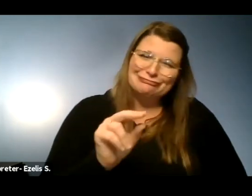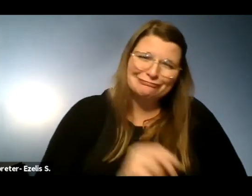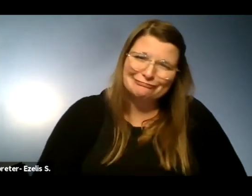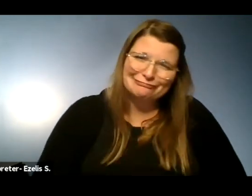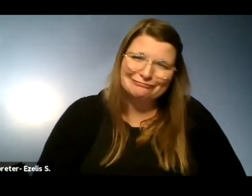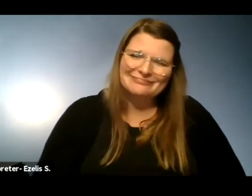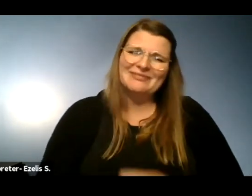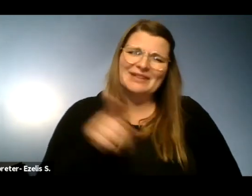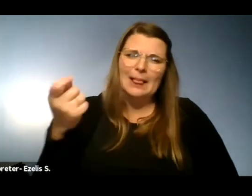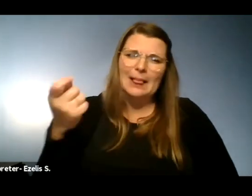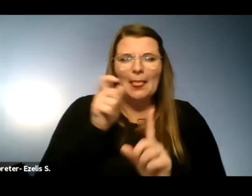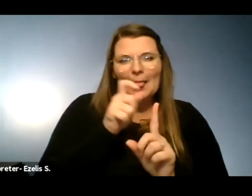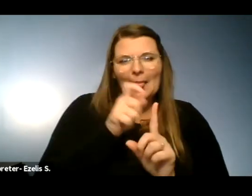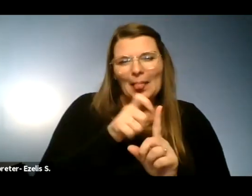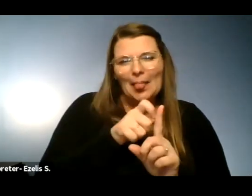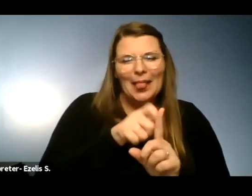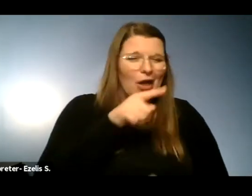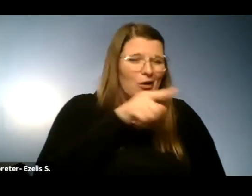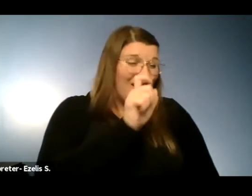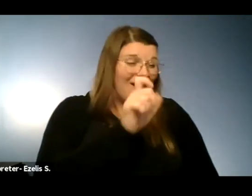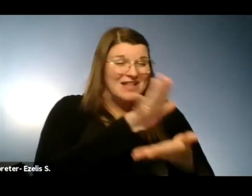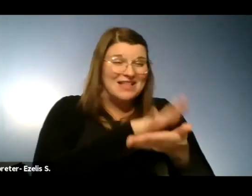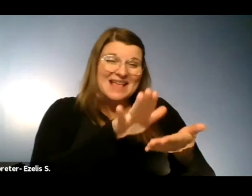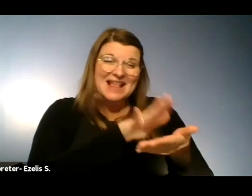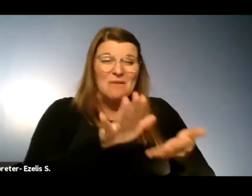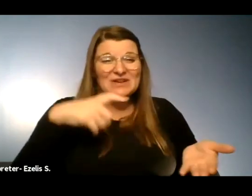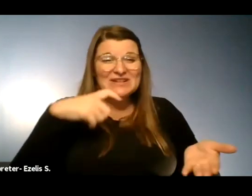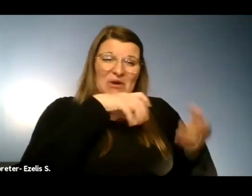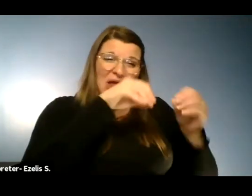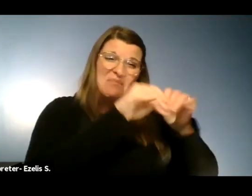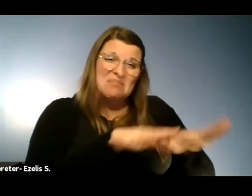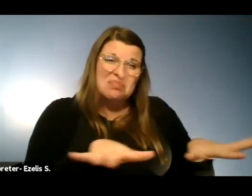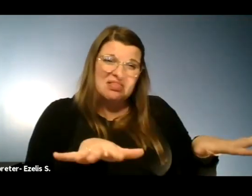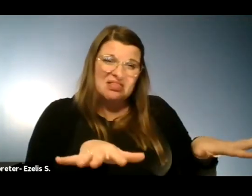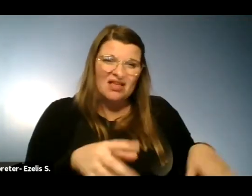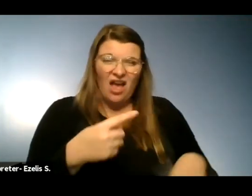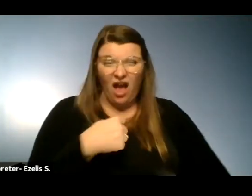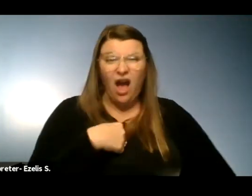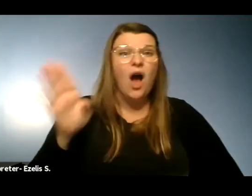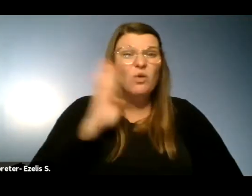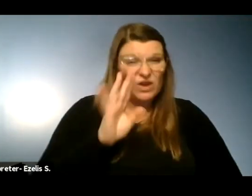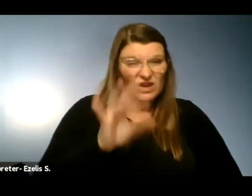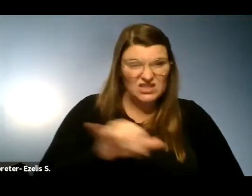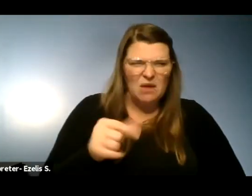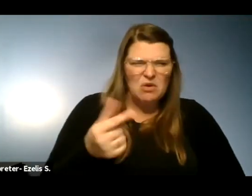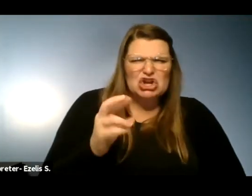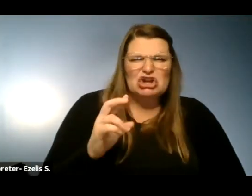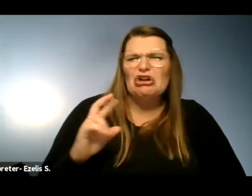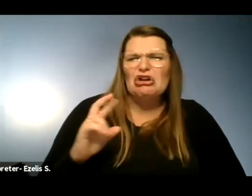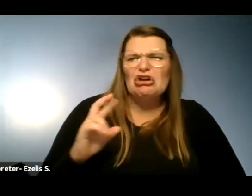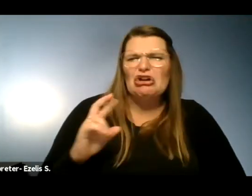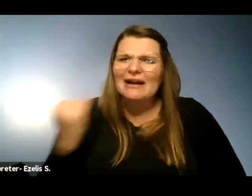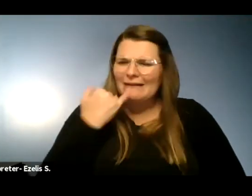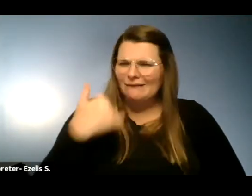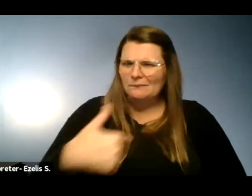She's kind of teasing him about picking up the cereal. I might say grr if I were Skylar.